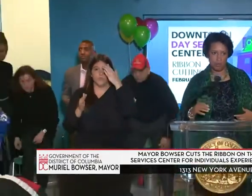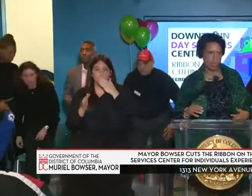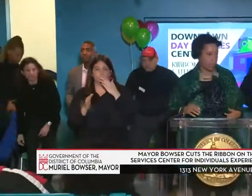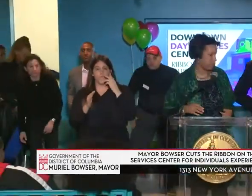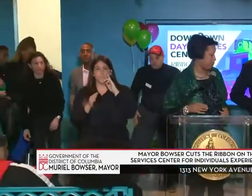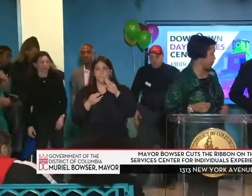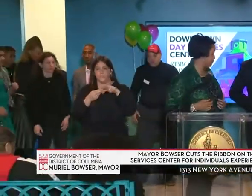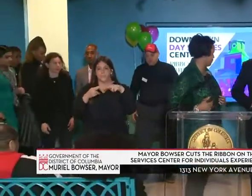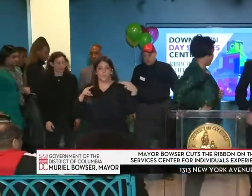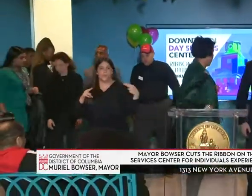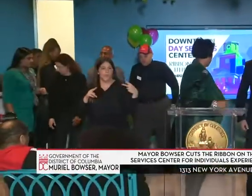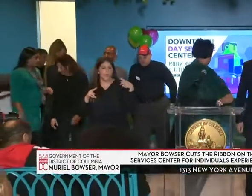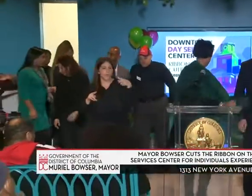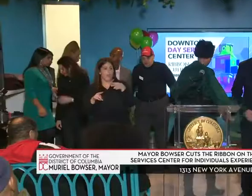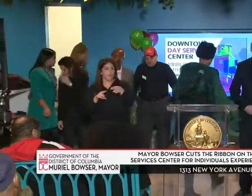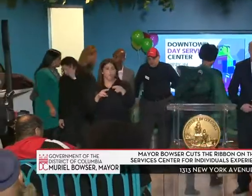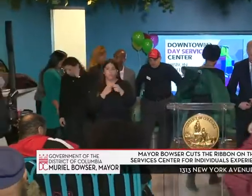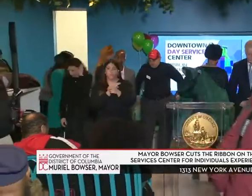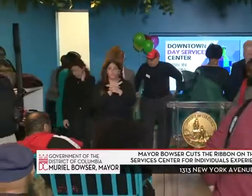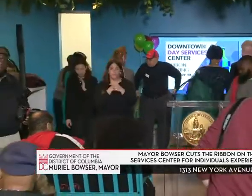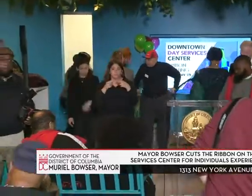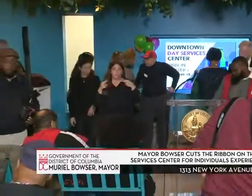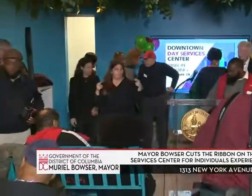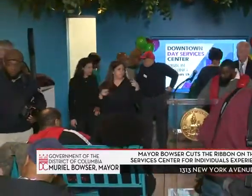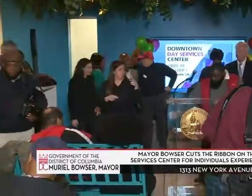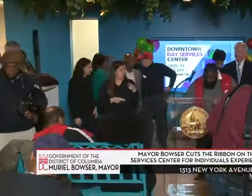questions. I'm going to cut the ribbon now.